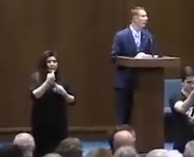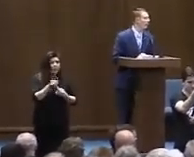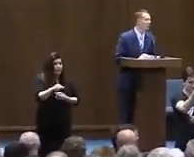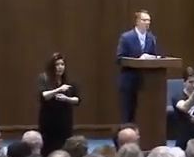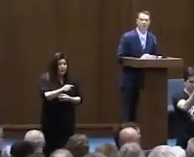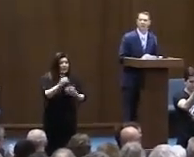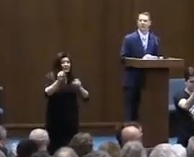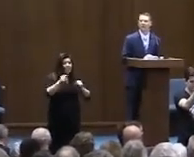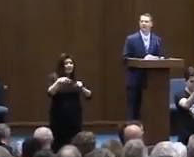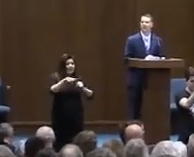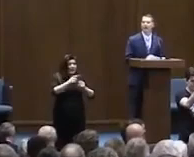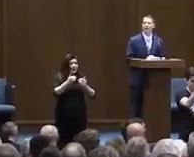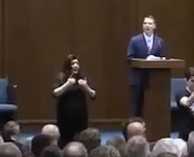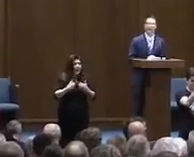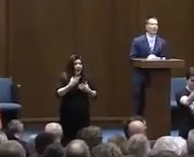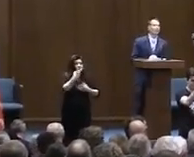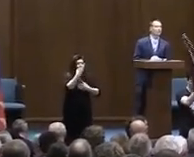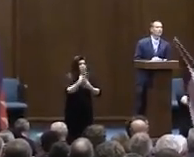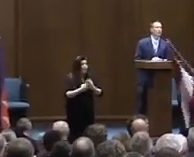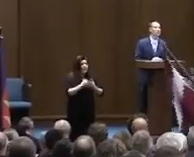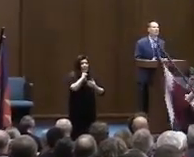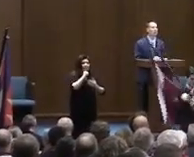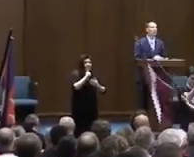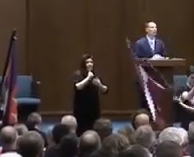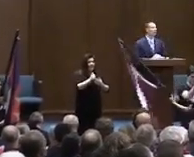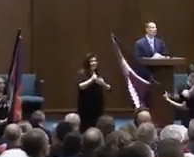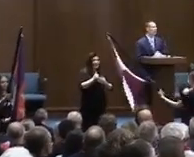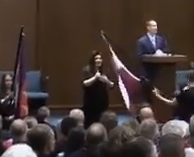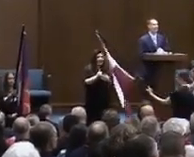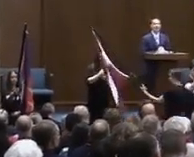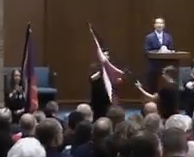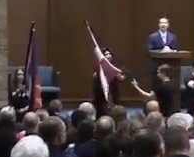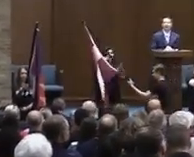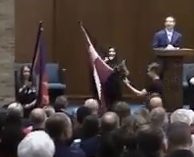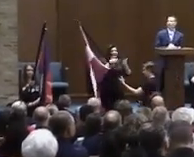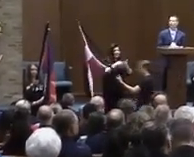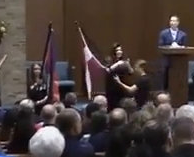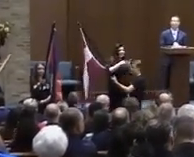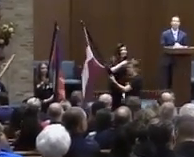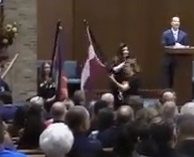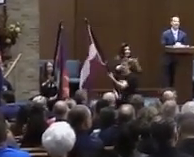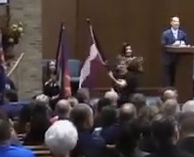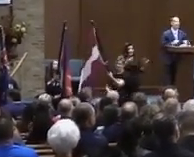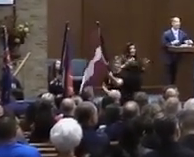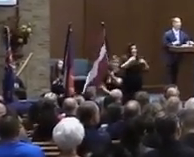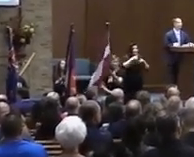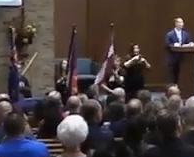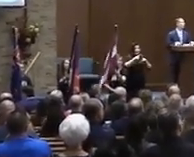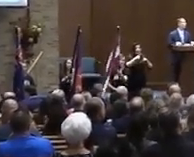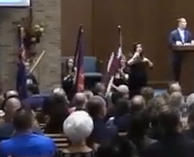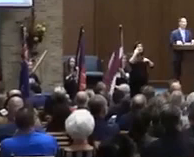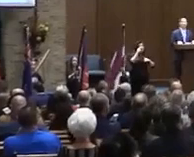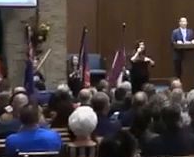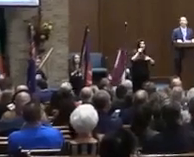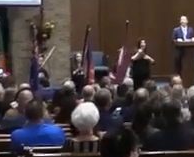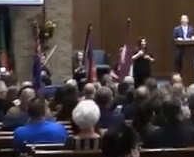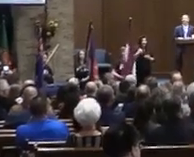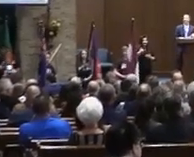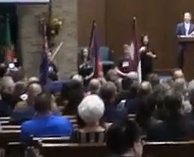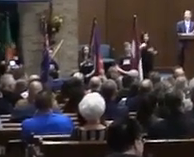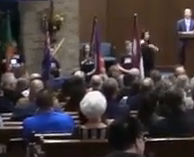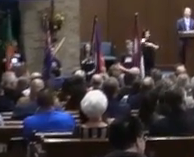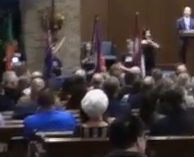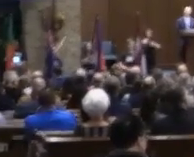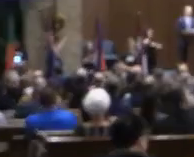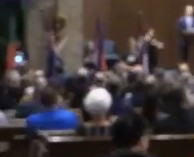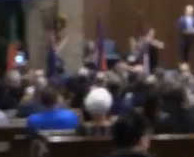have both. I'm not against those things, but one of the things that I am very much for is that this younger generation